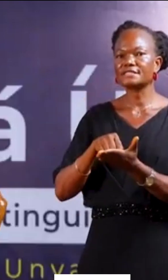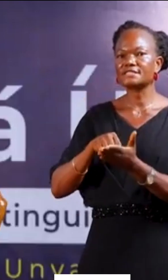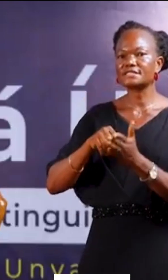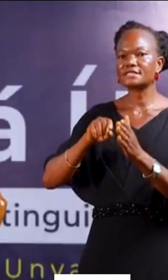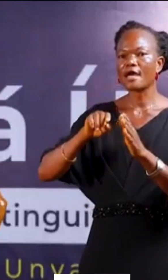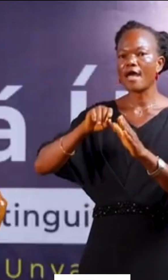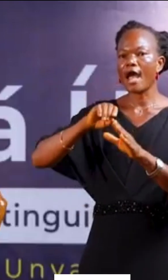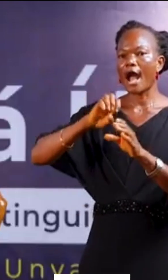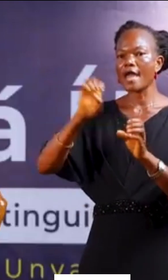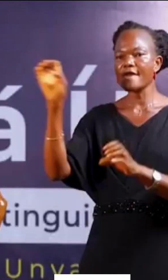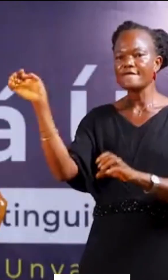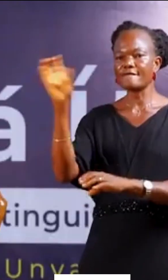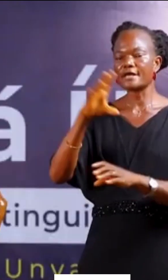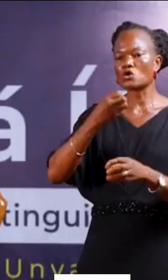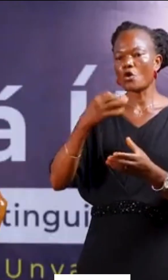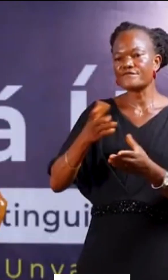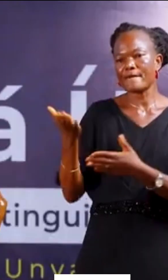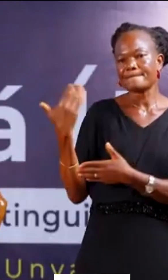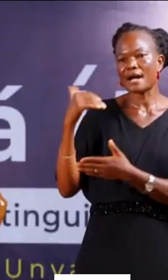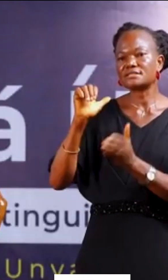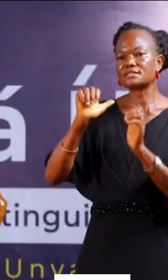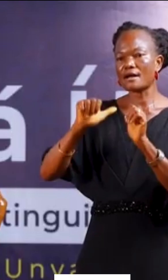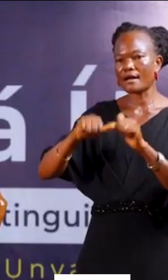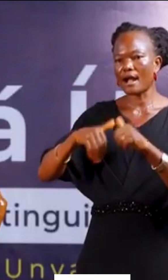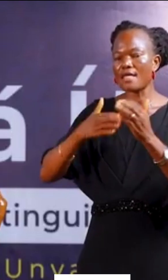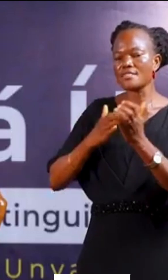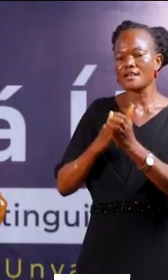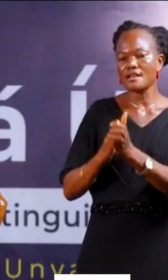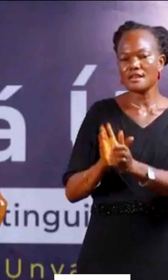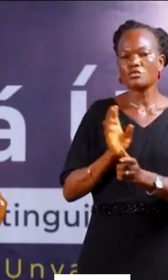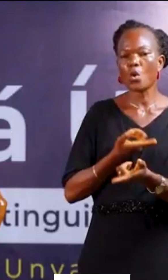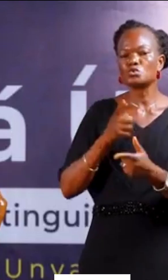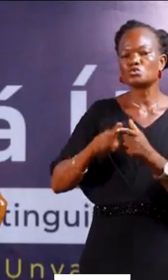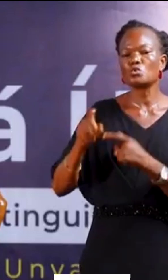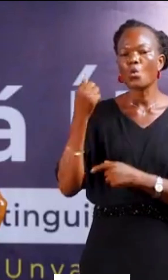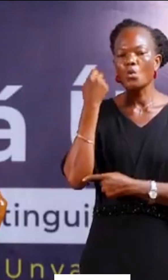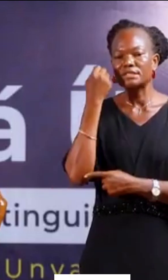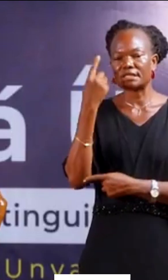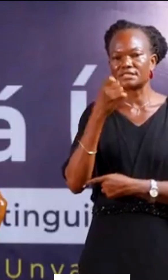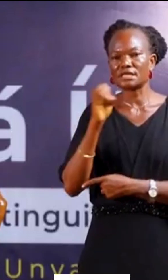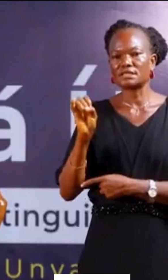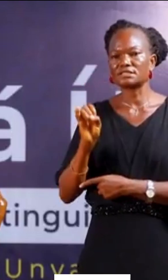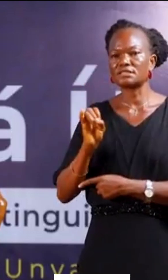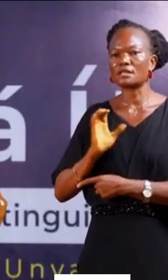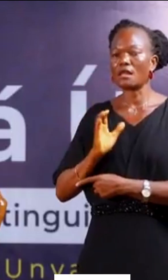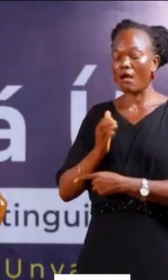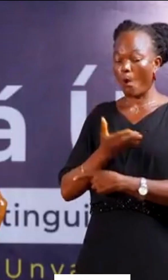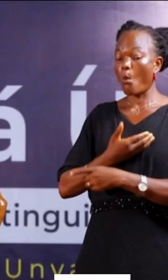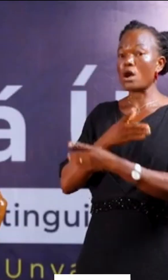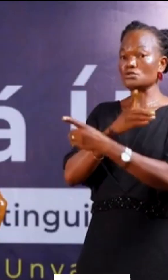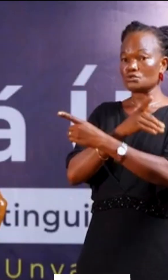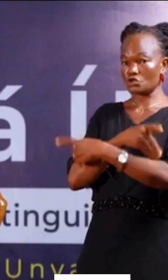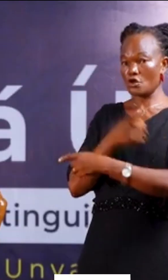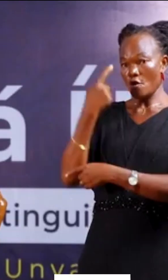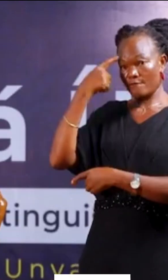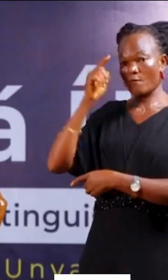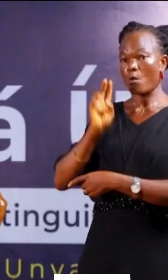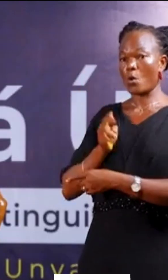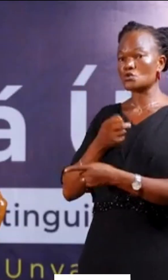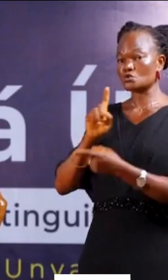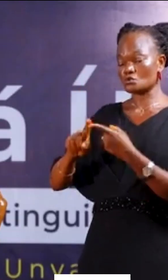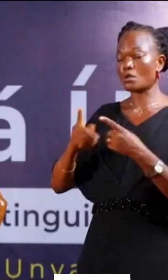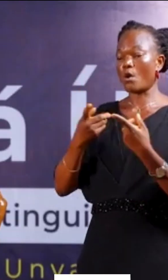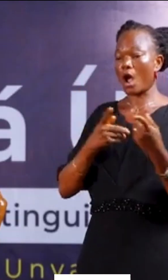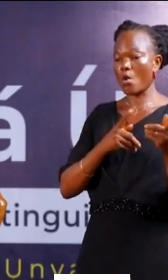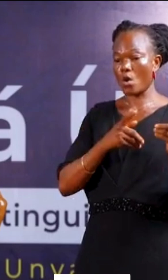events of the past can give us a window into understanding the Igbo today, but also how we can